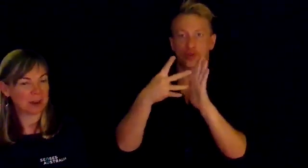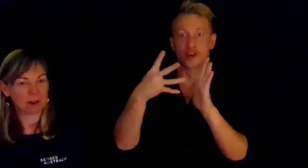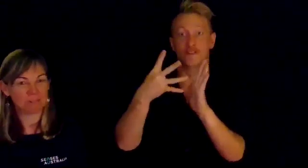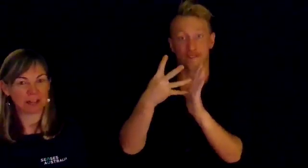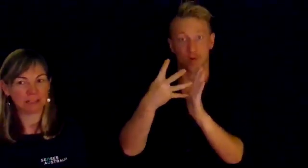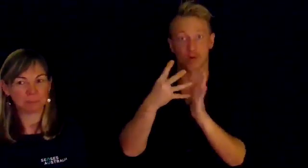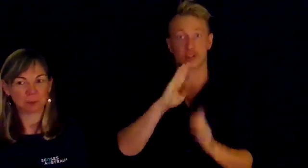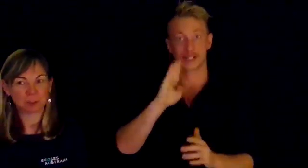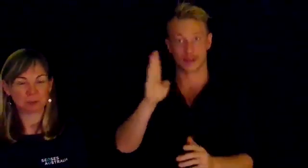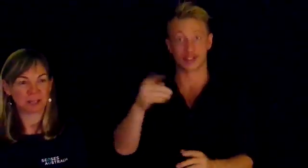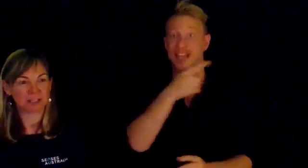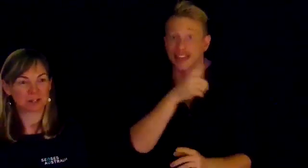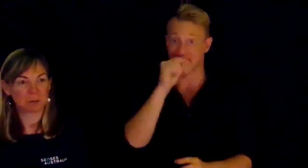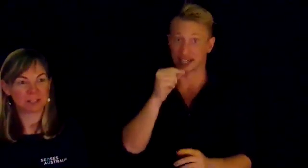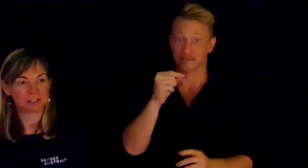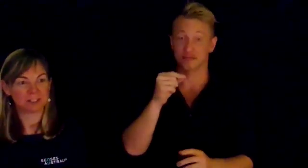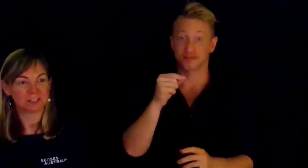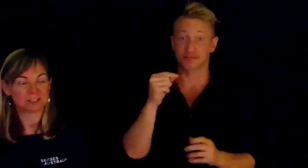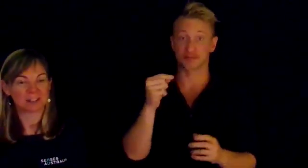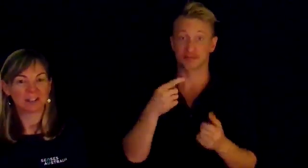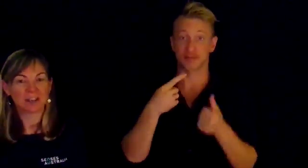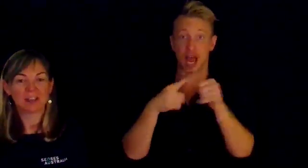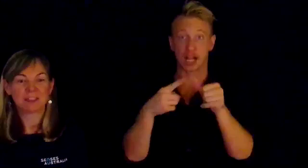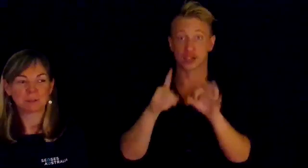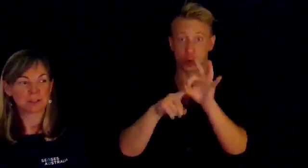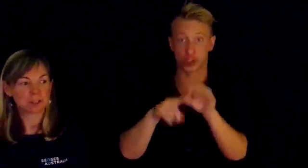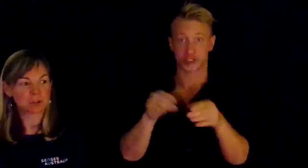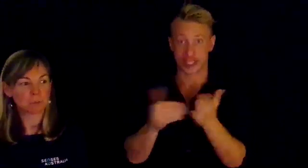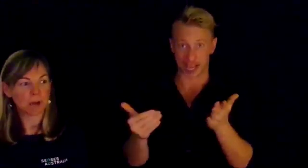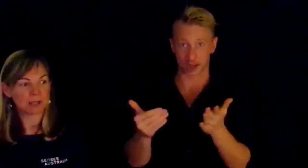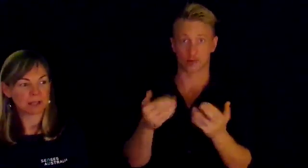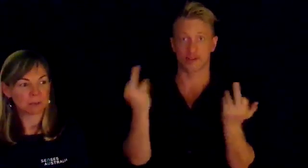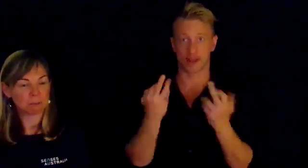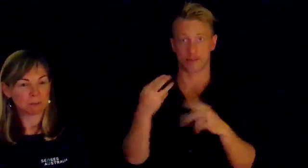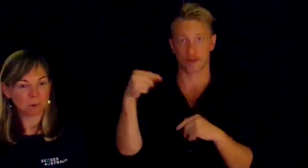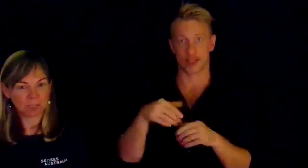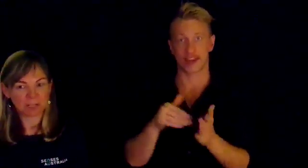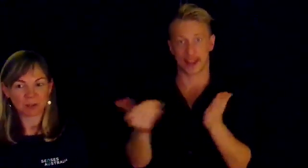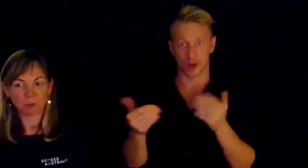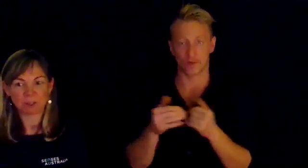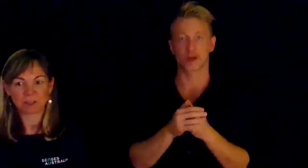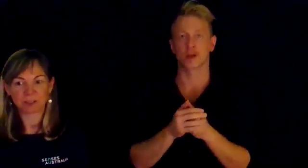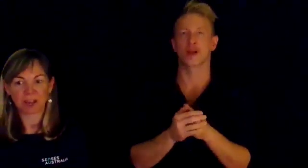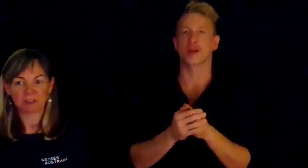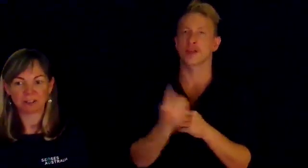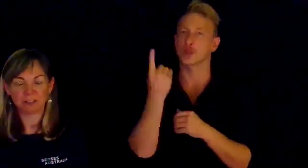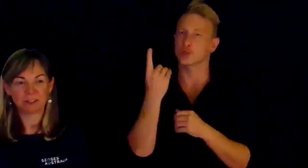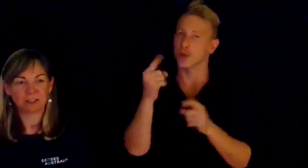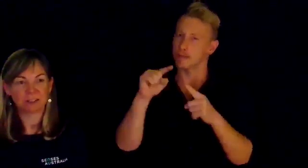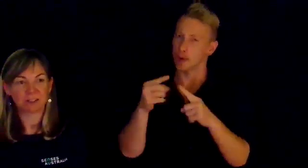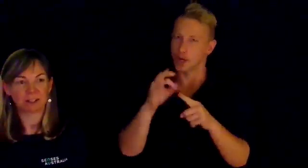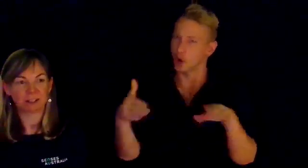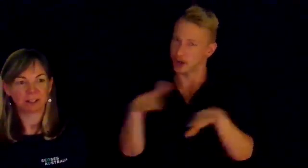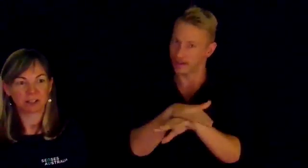are now available to answer questions. There was just one point that wasn't